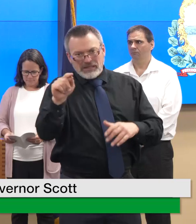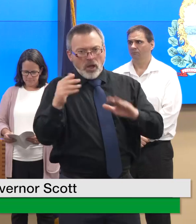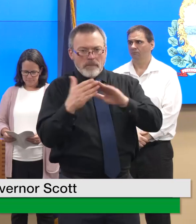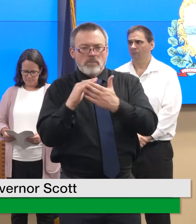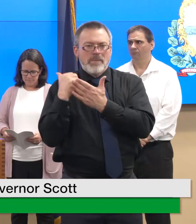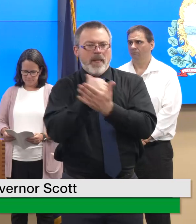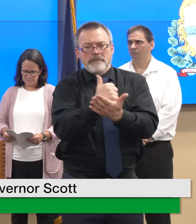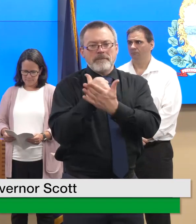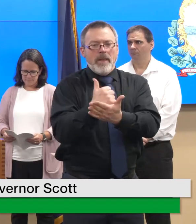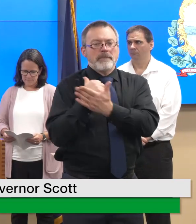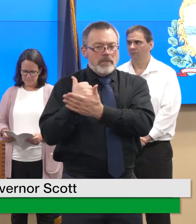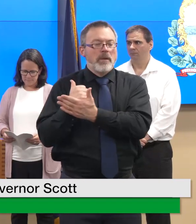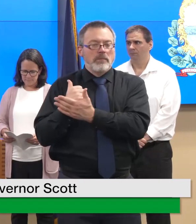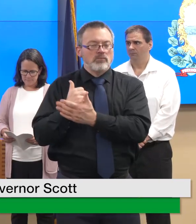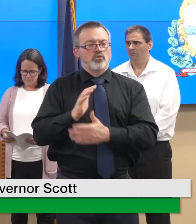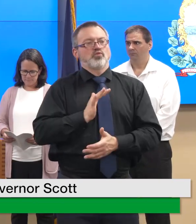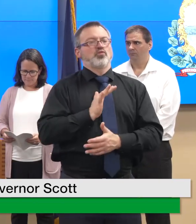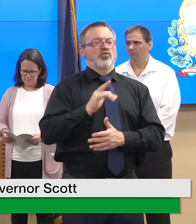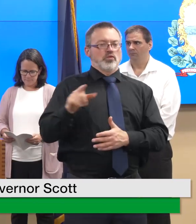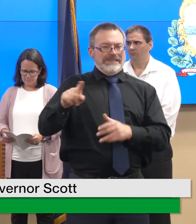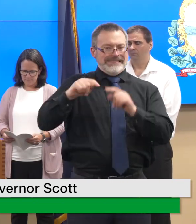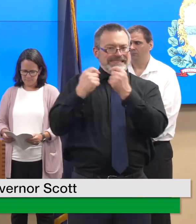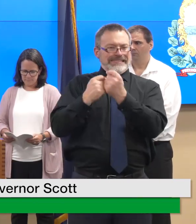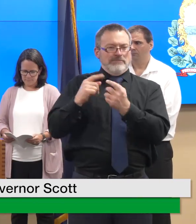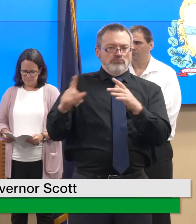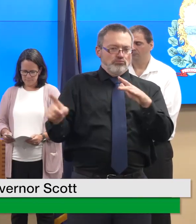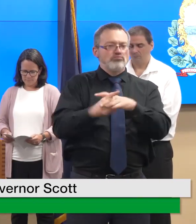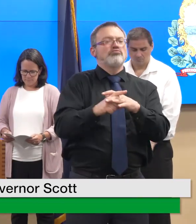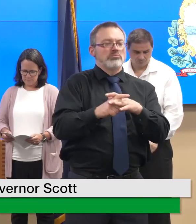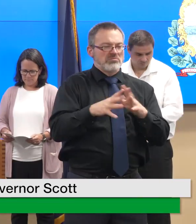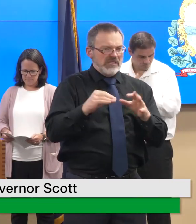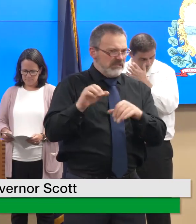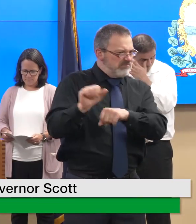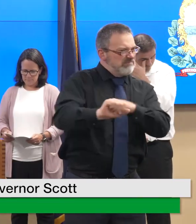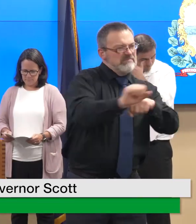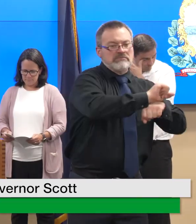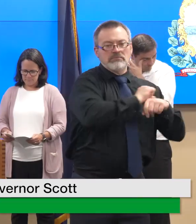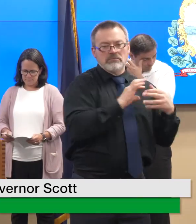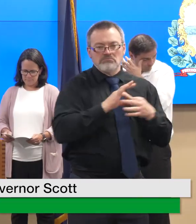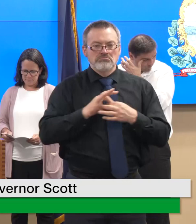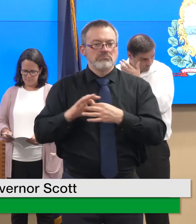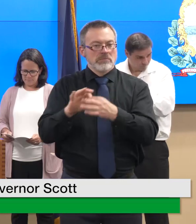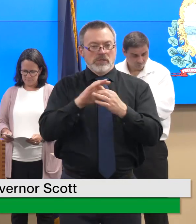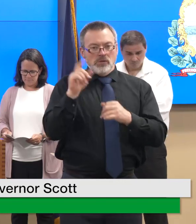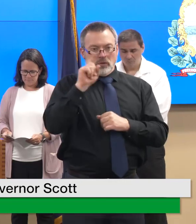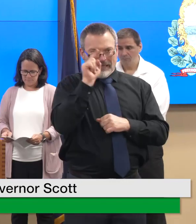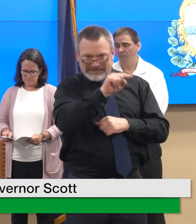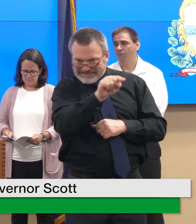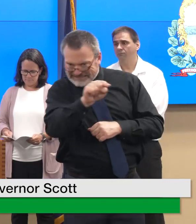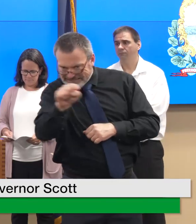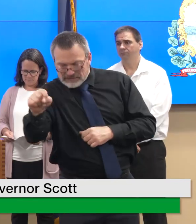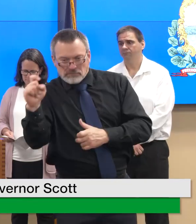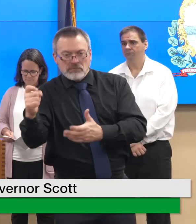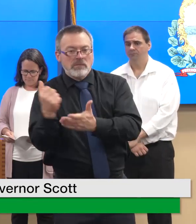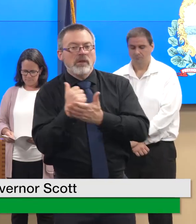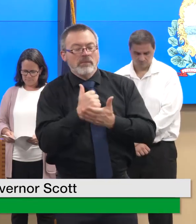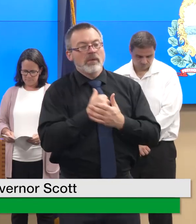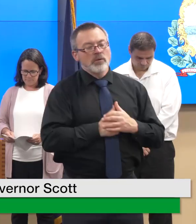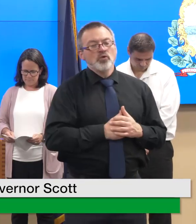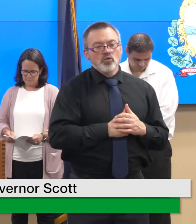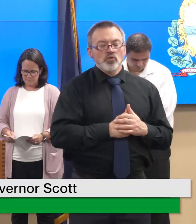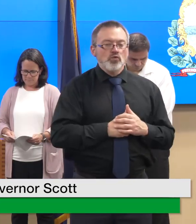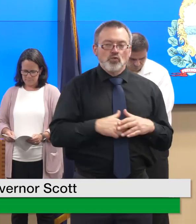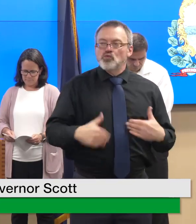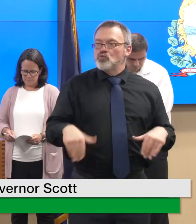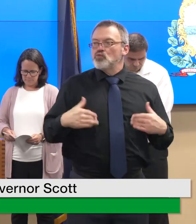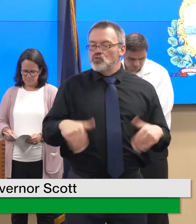time. So everyone rallied and went to where the situation was unfolding, and I